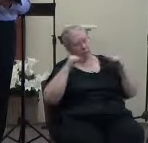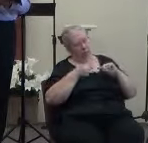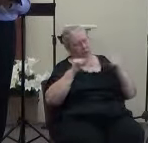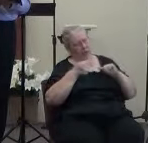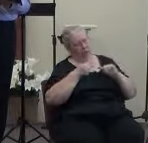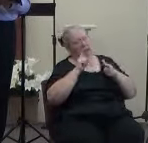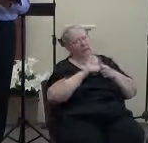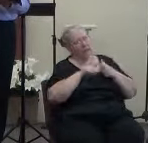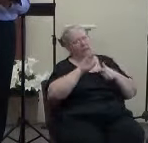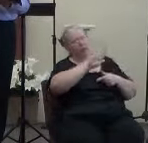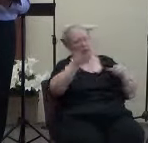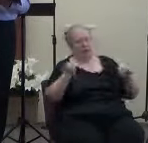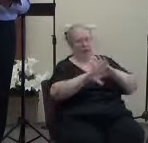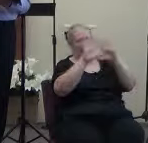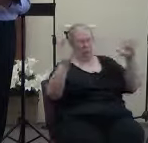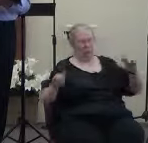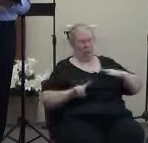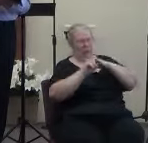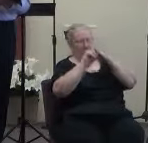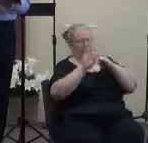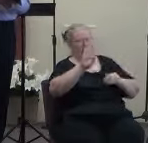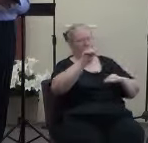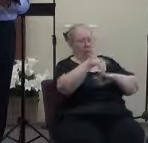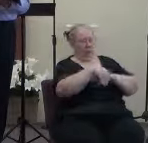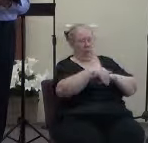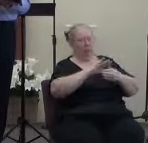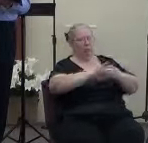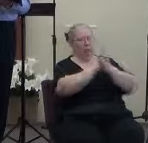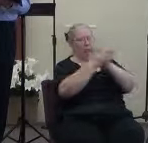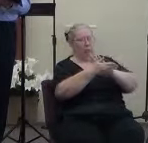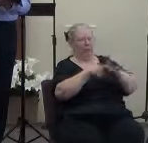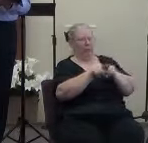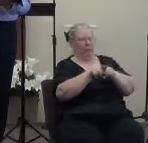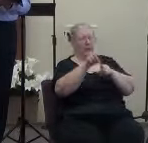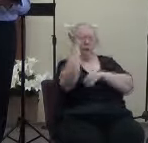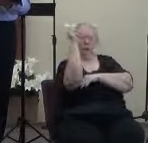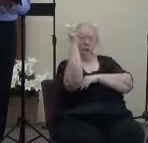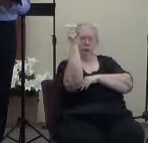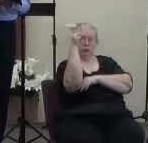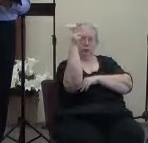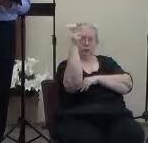rise in the darkness and your night will become like the noonday.